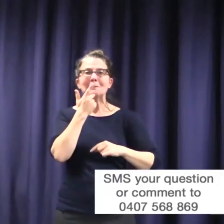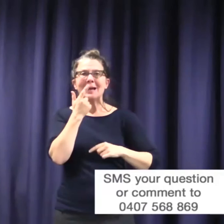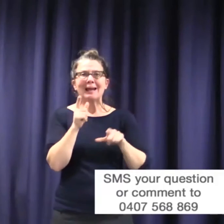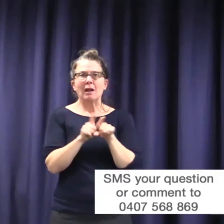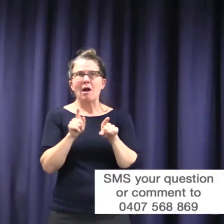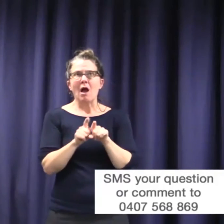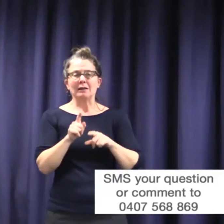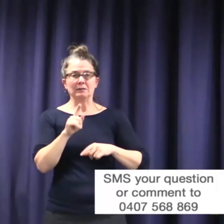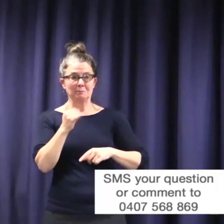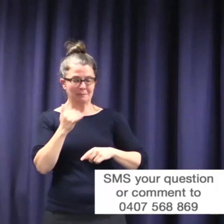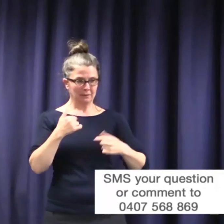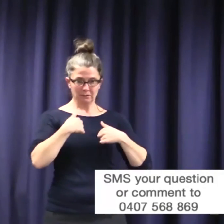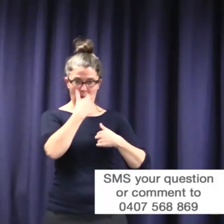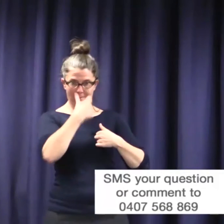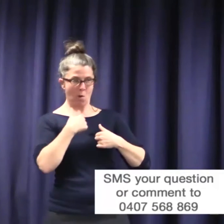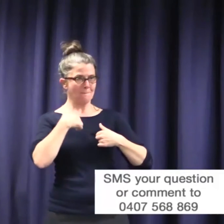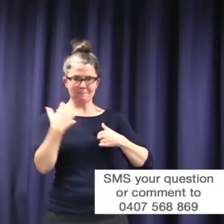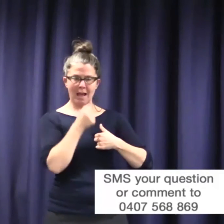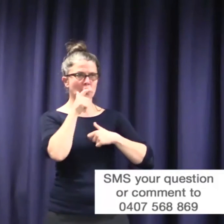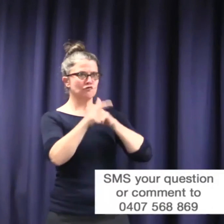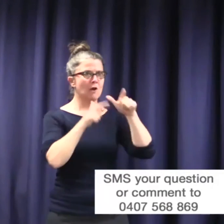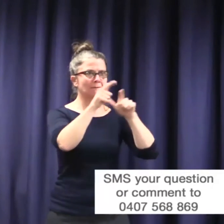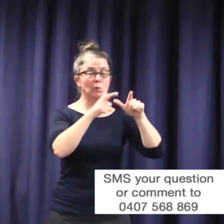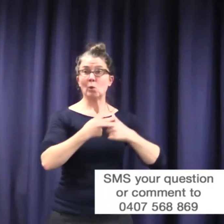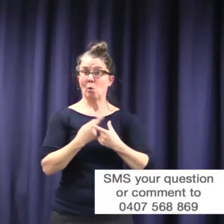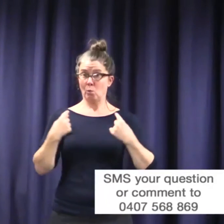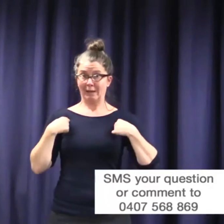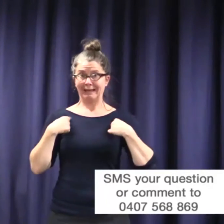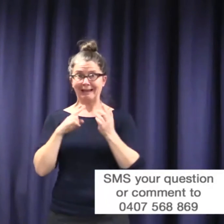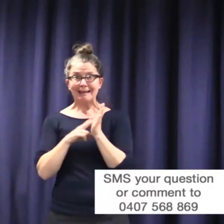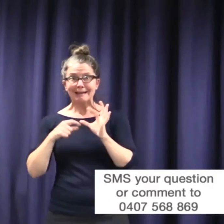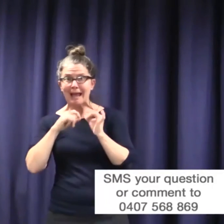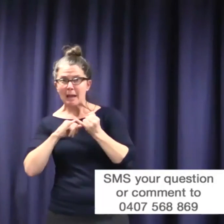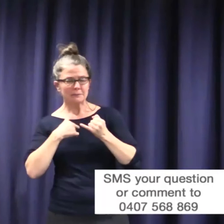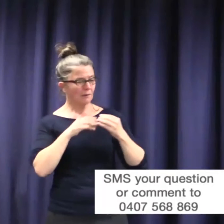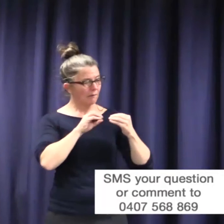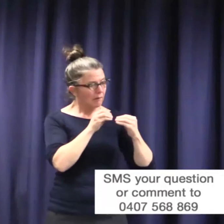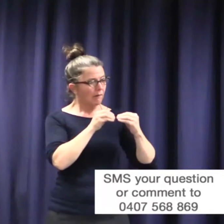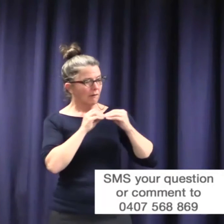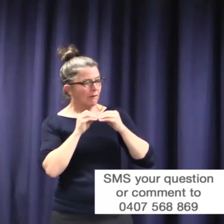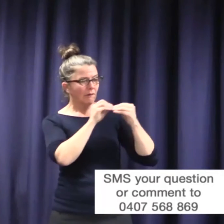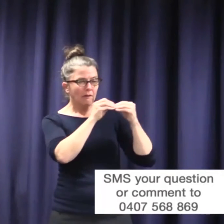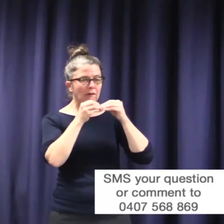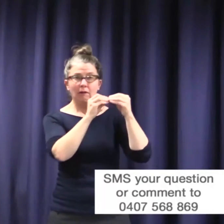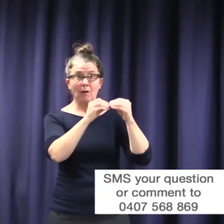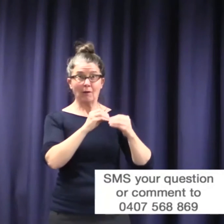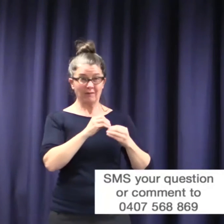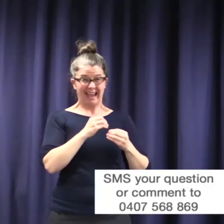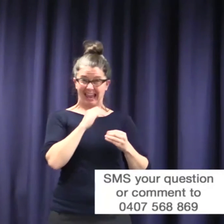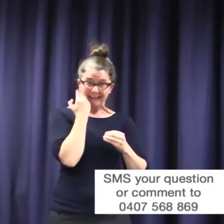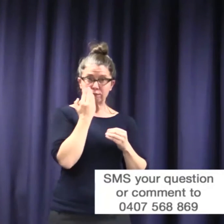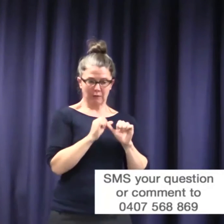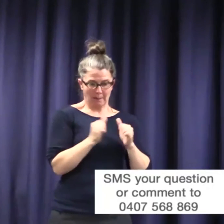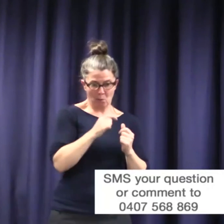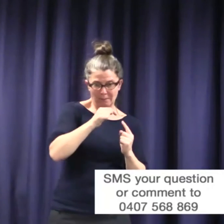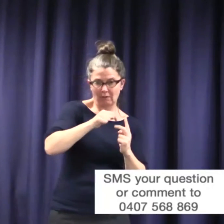circumstances where travel is needed, we're having to negotiate appointment by appointment with the NDIS over that. So it